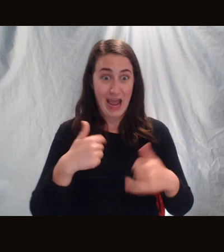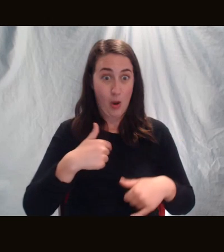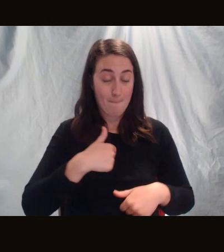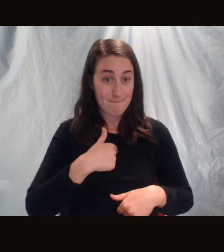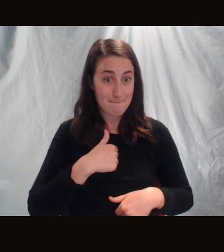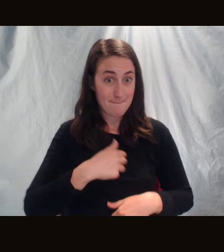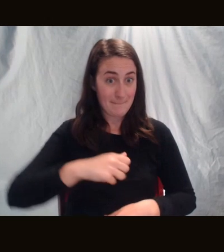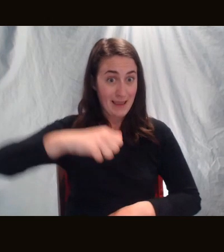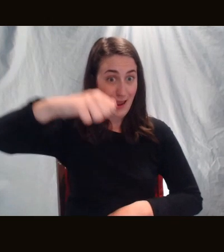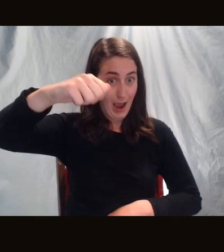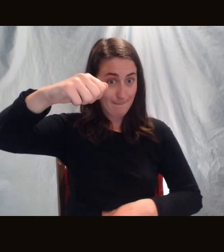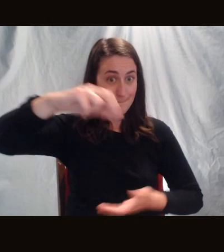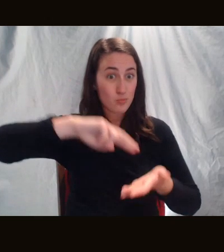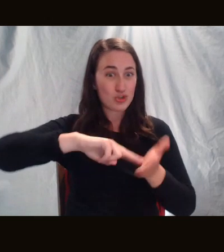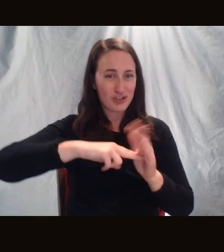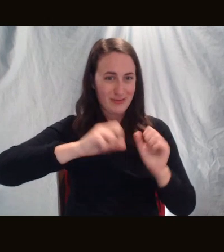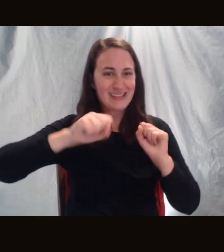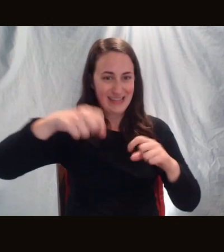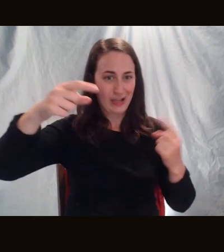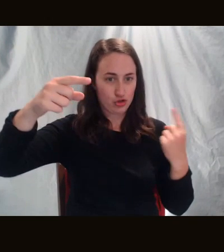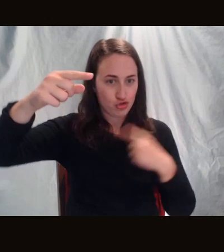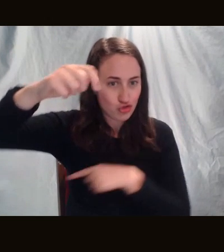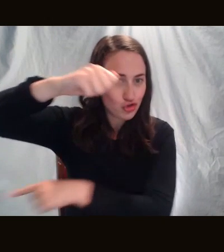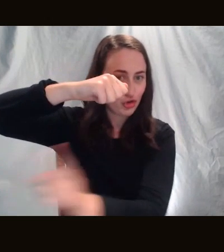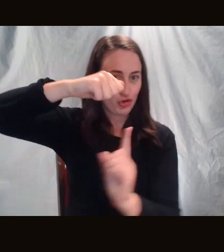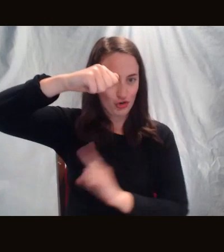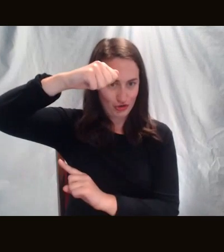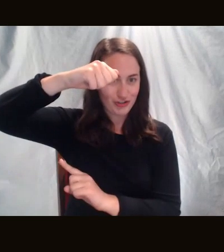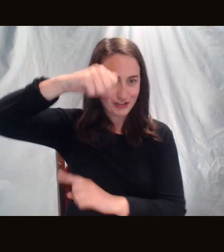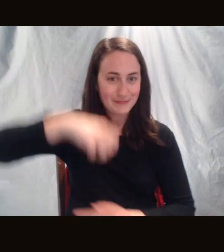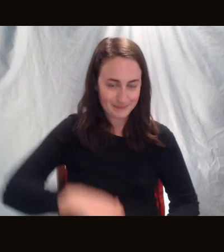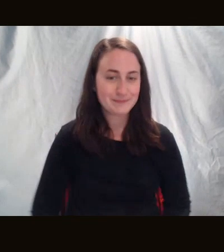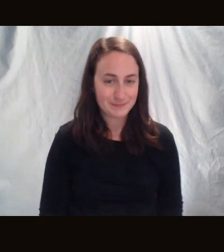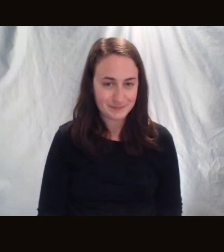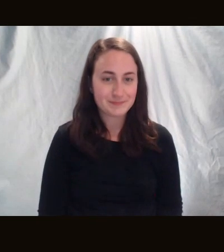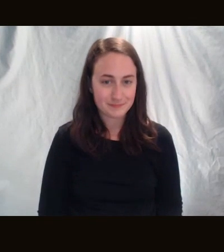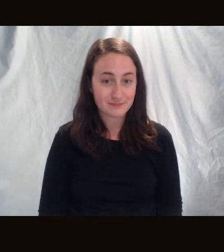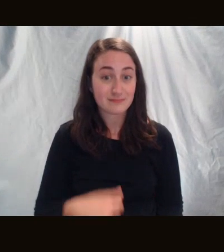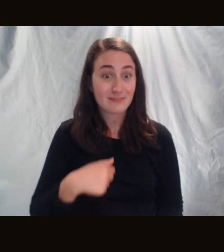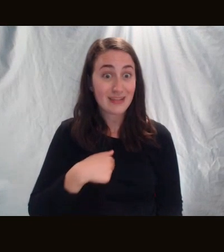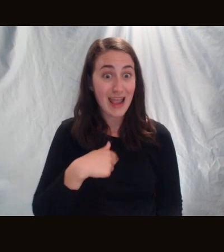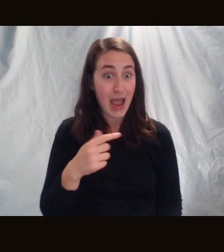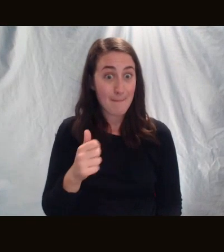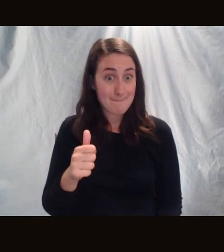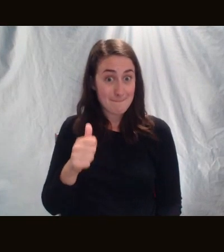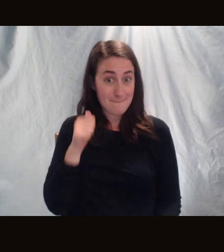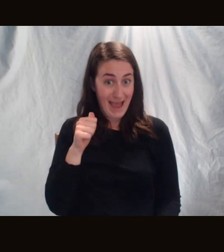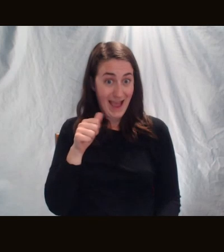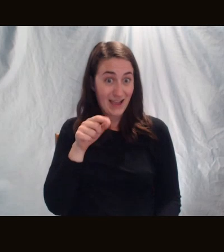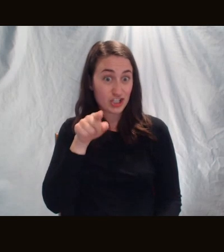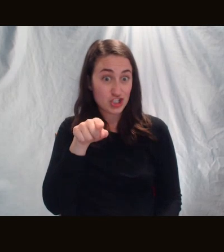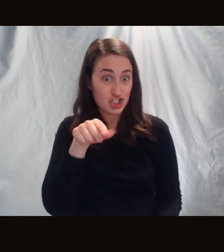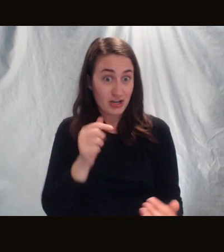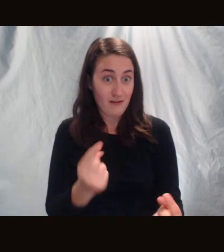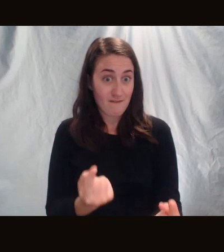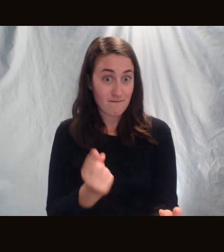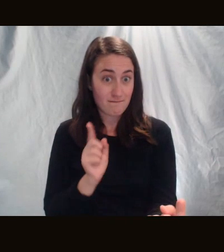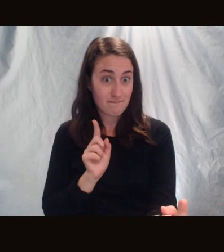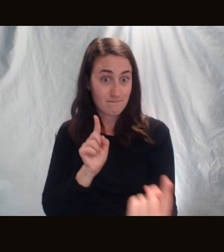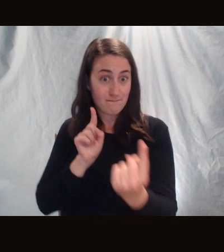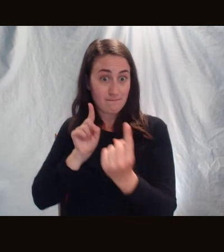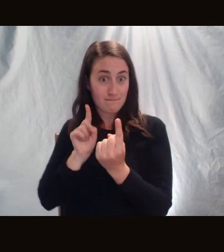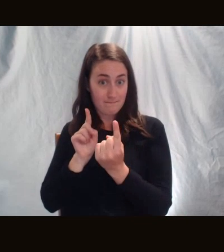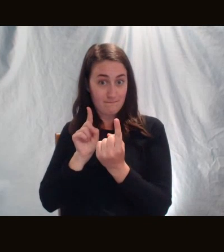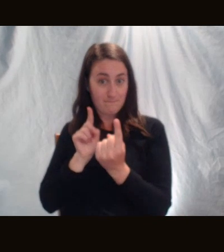turn, for her to do the turn. When I go back, I'm going to step, she steps forward, and then pivots on